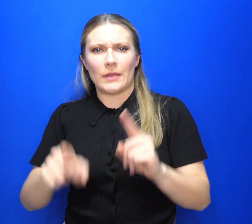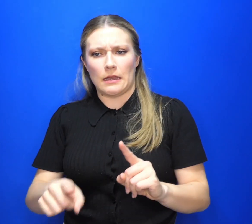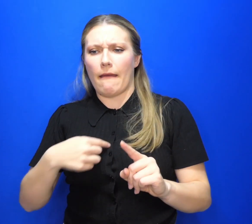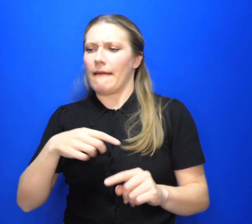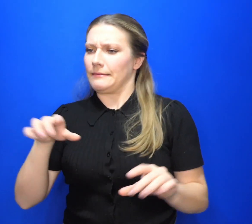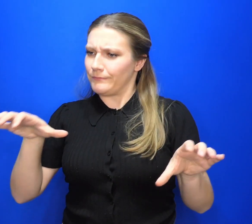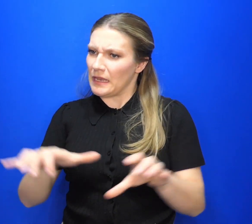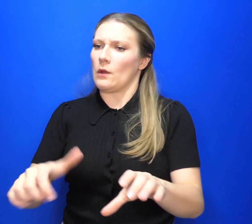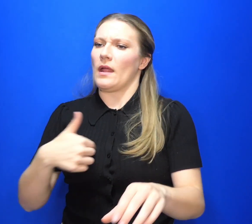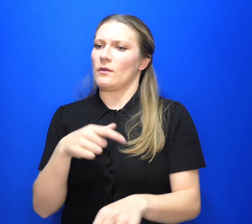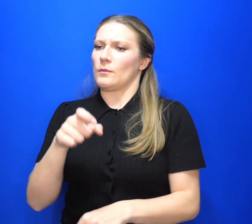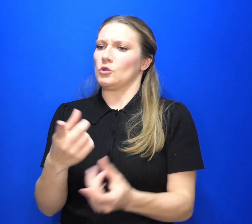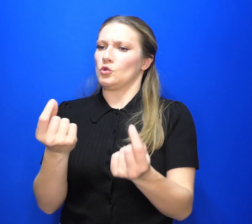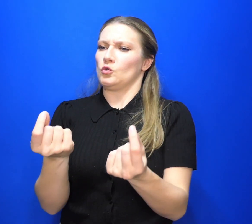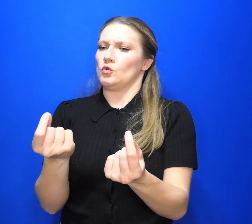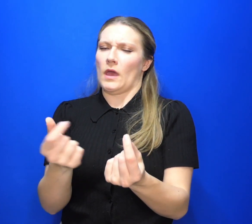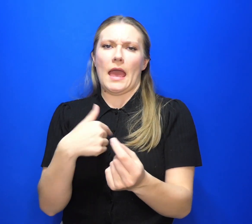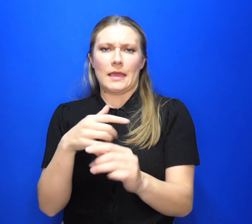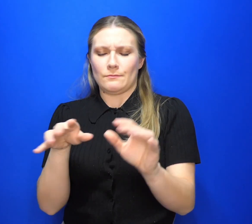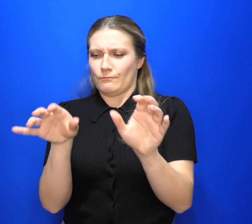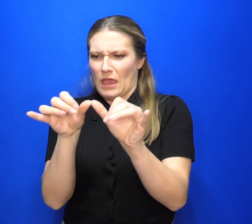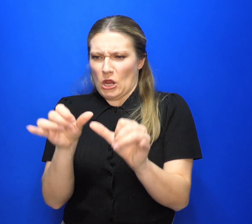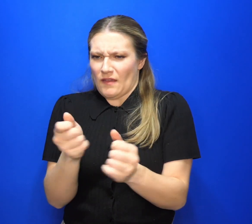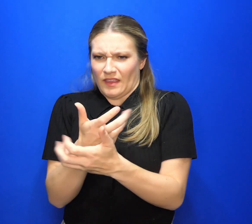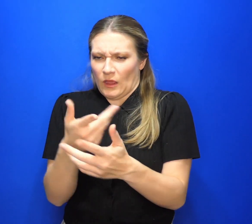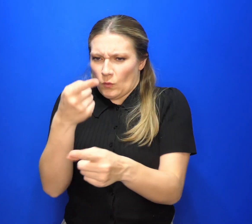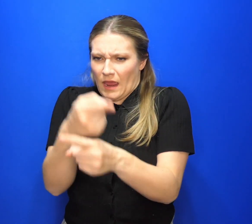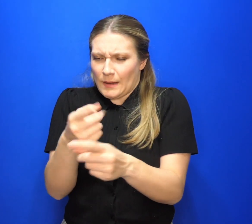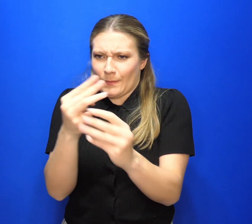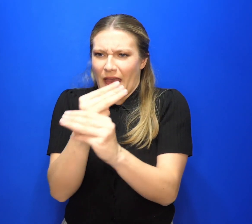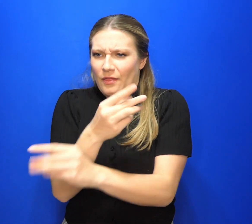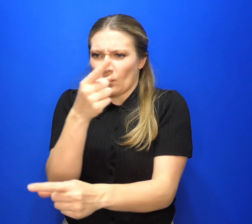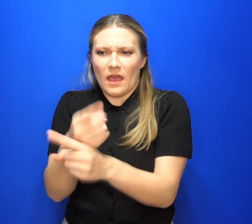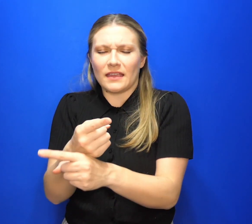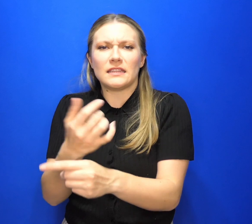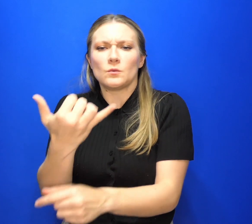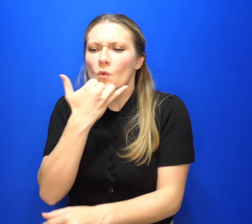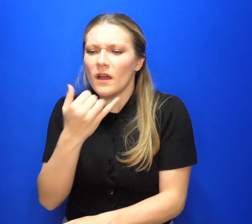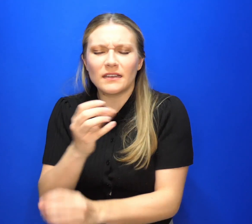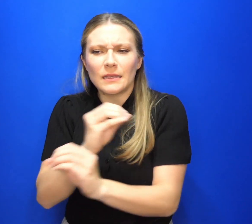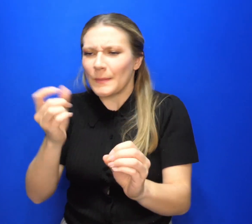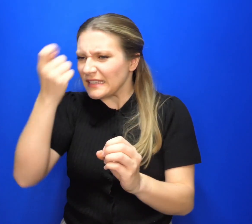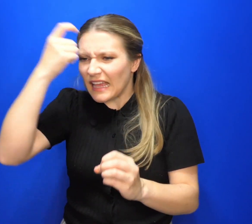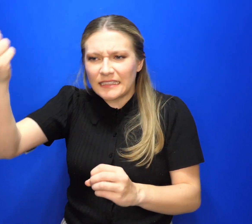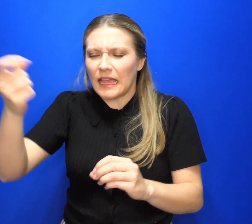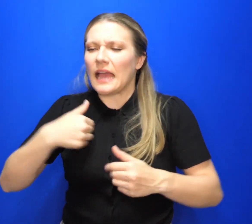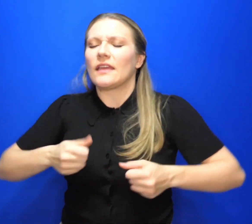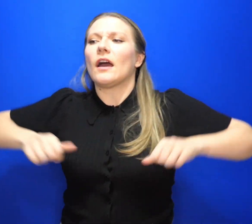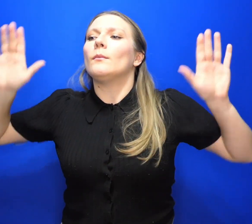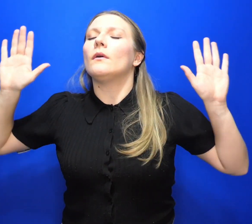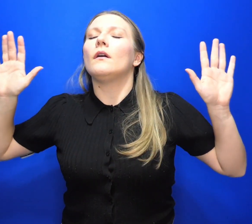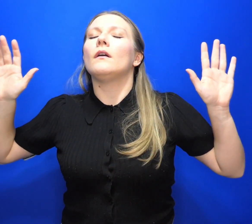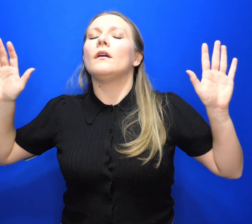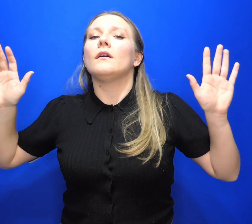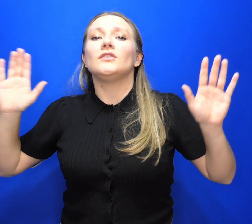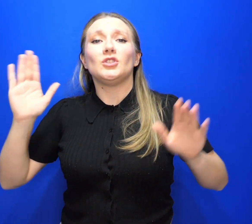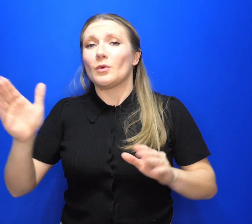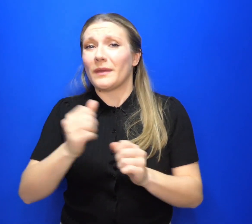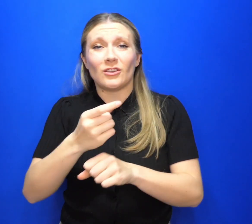happening. I did what the doctor told me. I measured it correctly. This is wrong. None of this makes sense. I give up. You're going to make